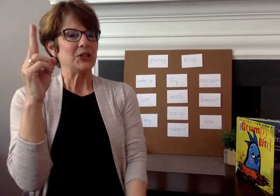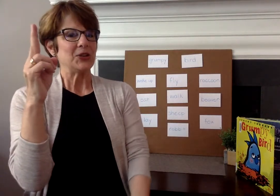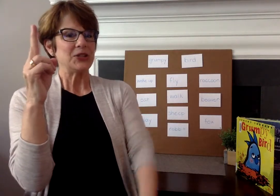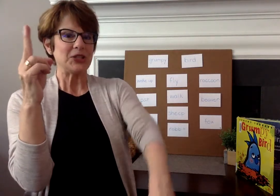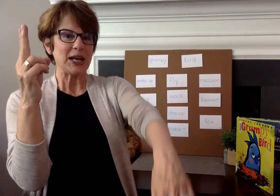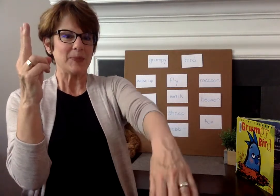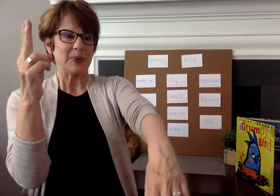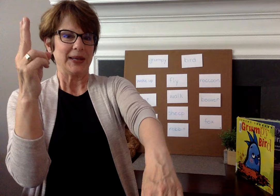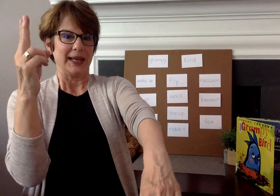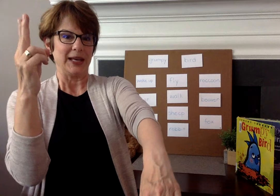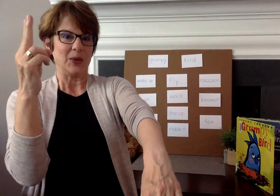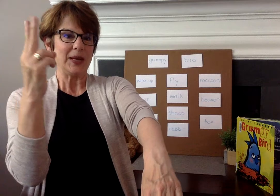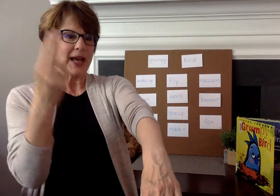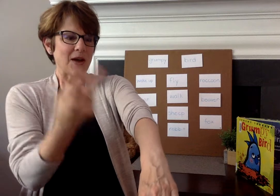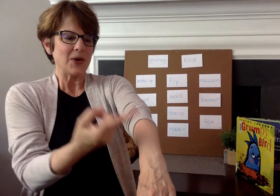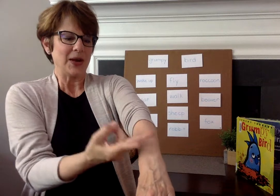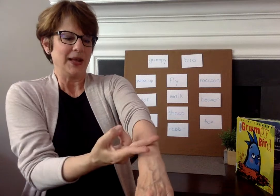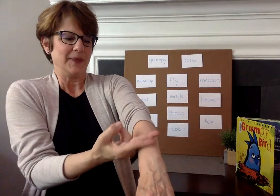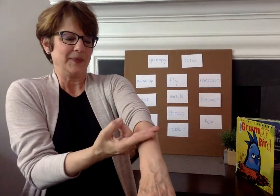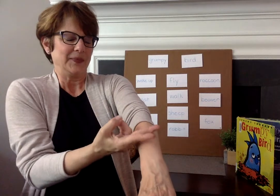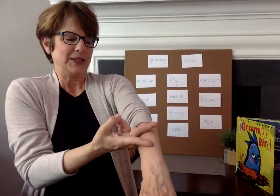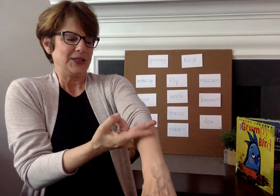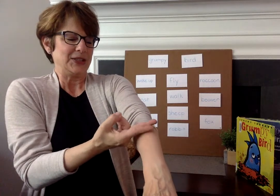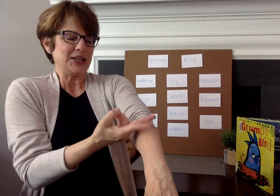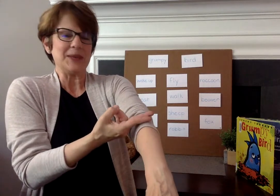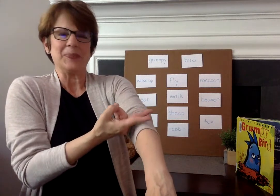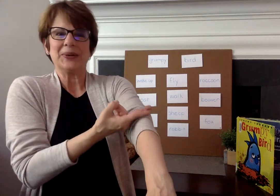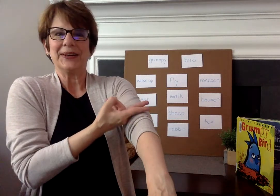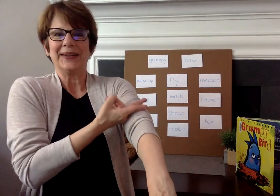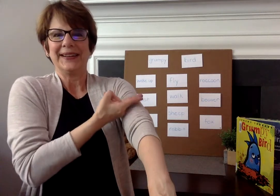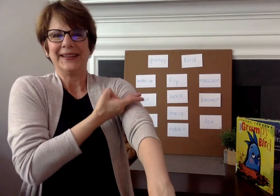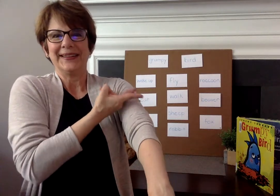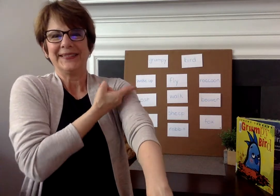the sheep. And here we go. Sheep.